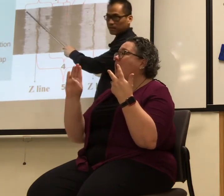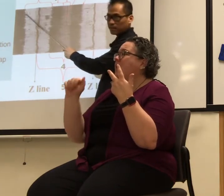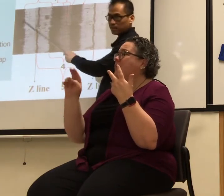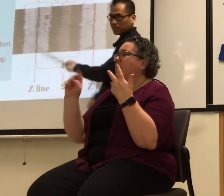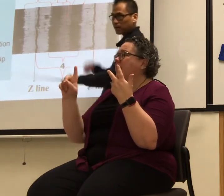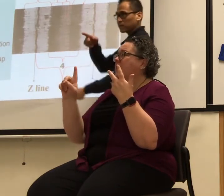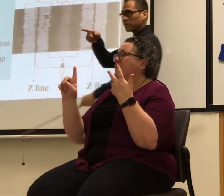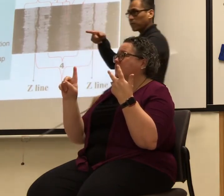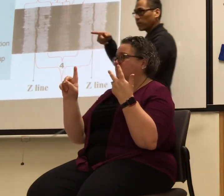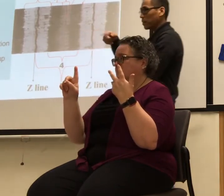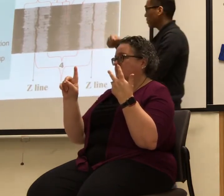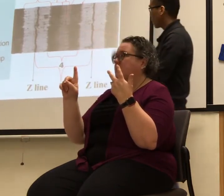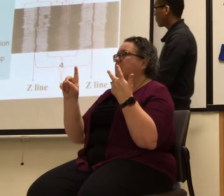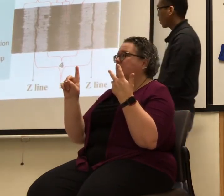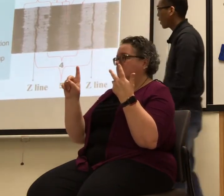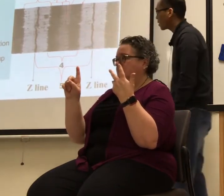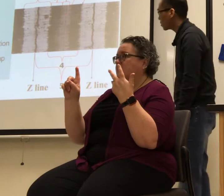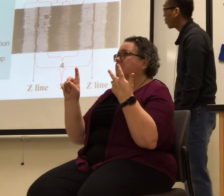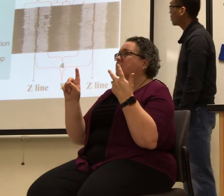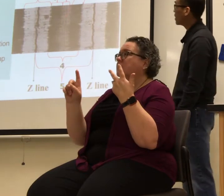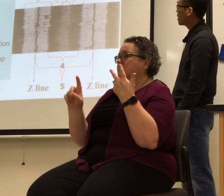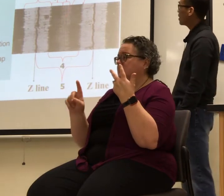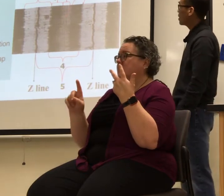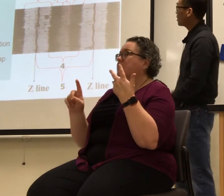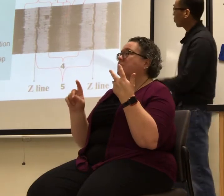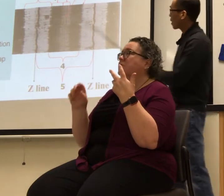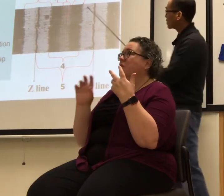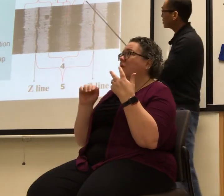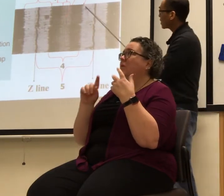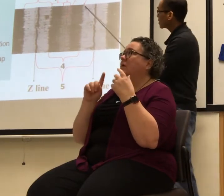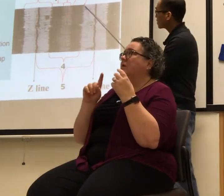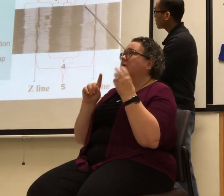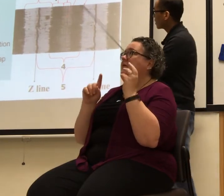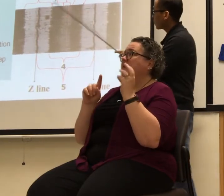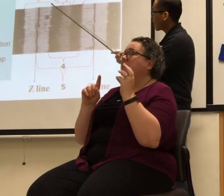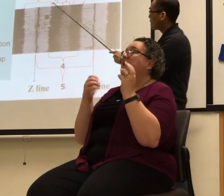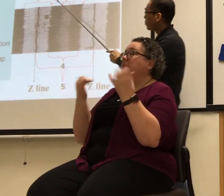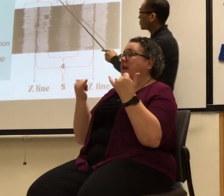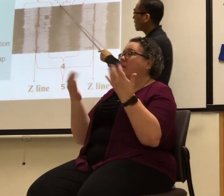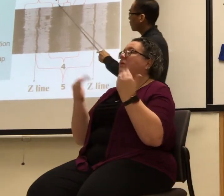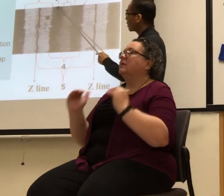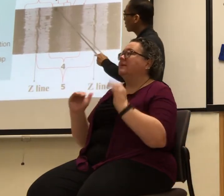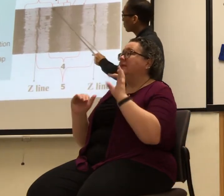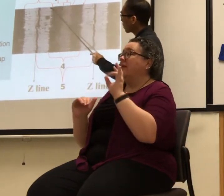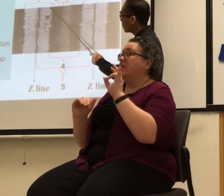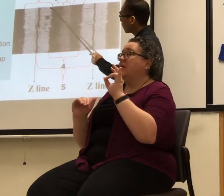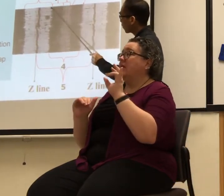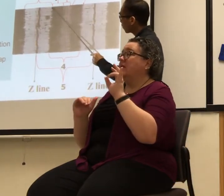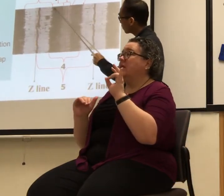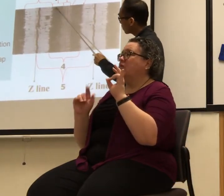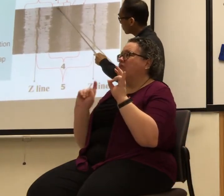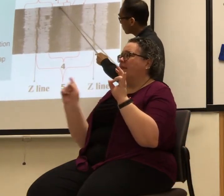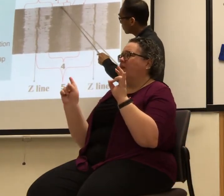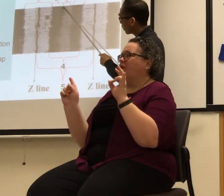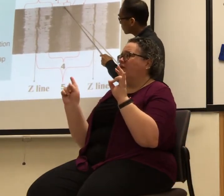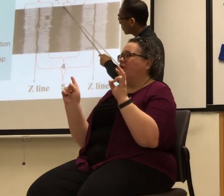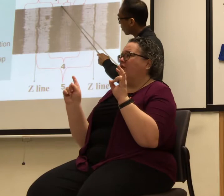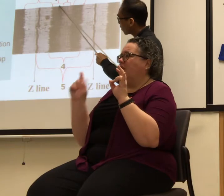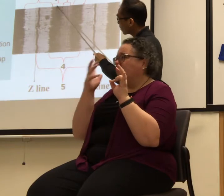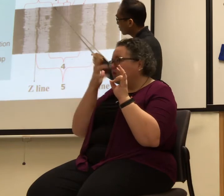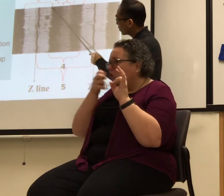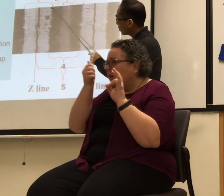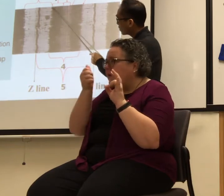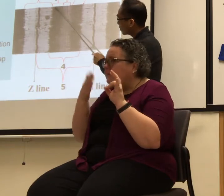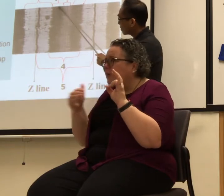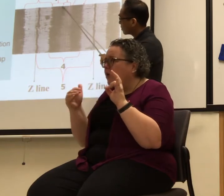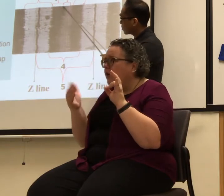Okay, that was number 3. All right, so we're at 6, and then we had number 7, right there, the darkest